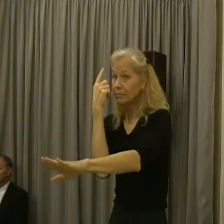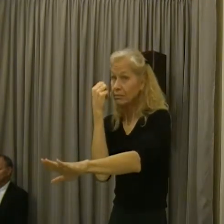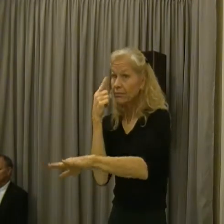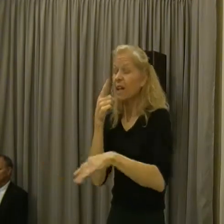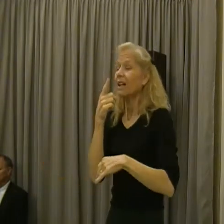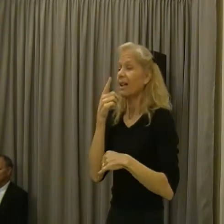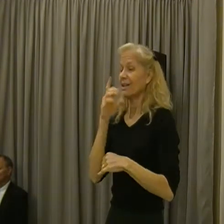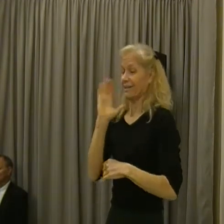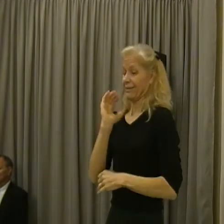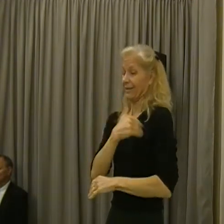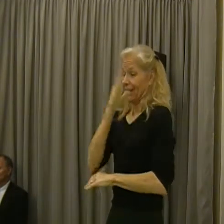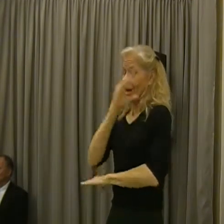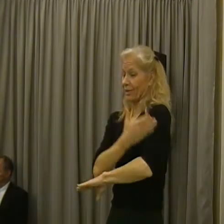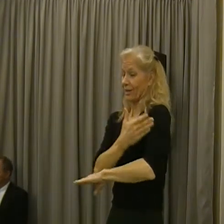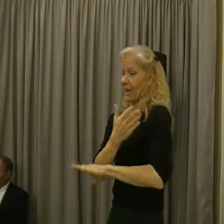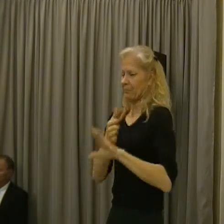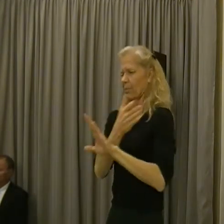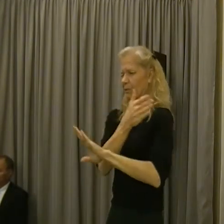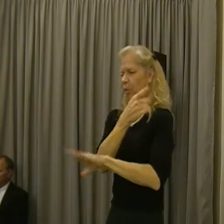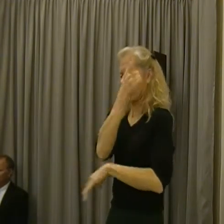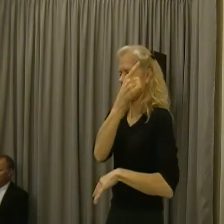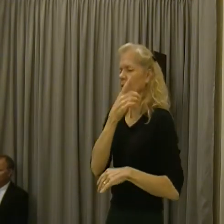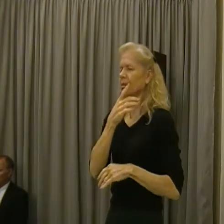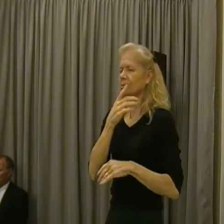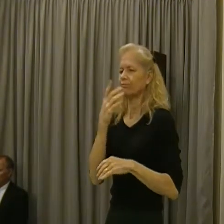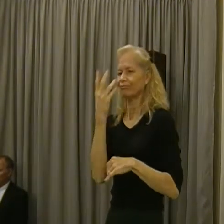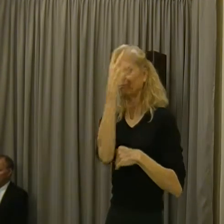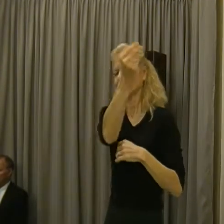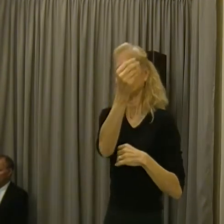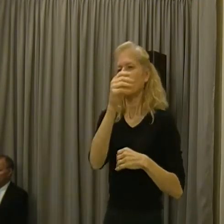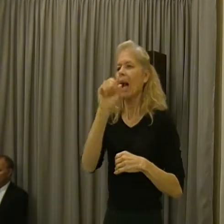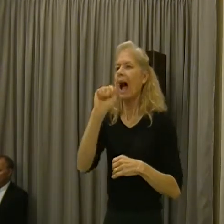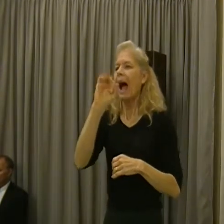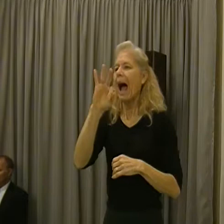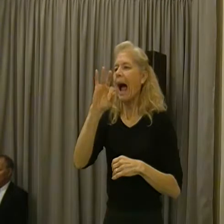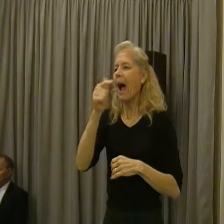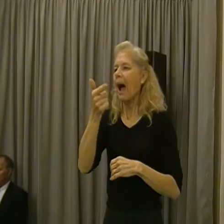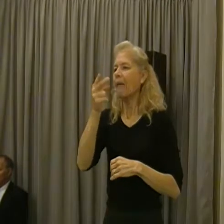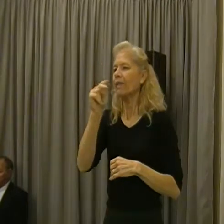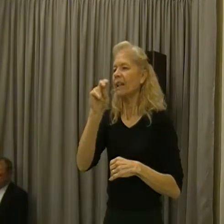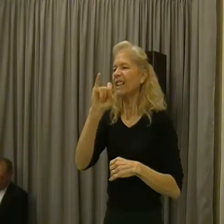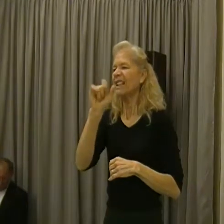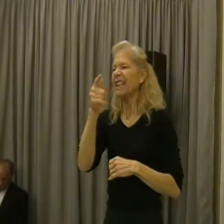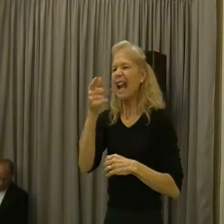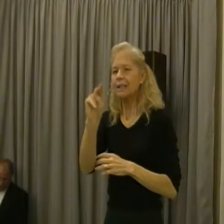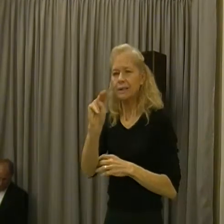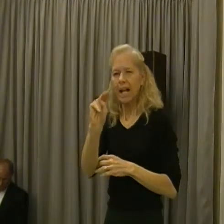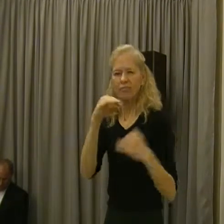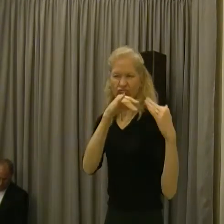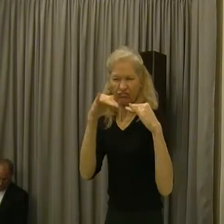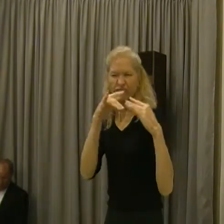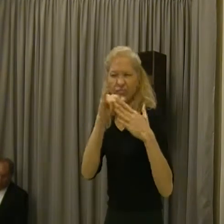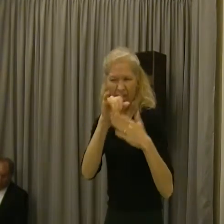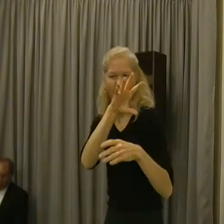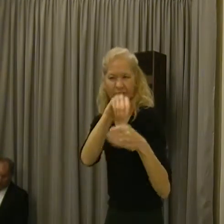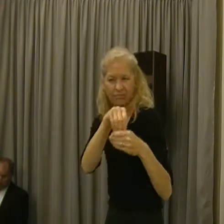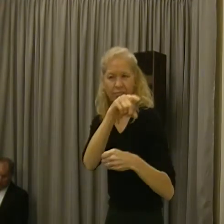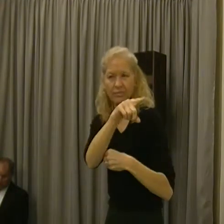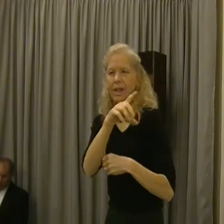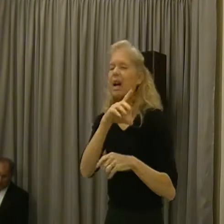craving to hear more and more about the Lord. Amen. And I just Amen. Thank the Lord. And he is going through some real struggles right